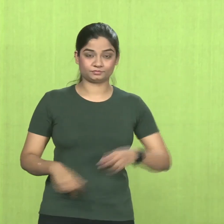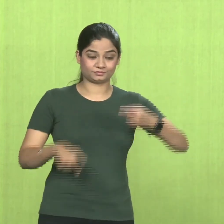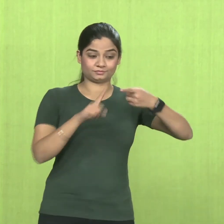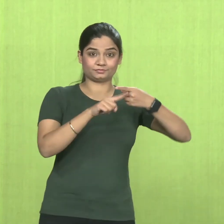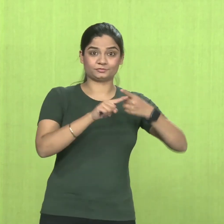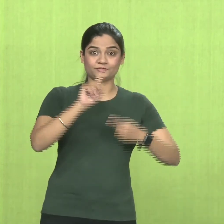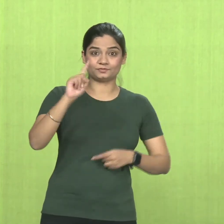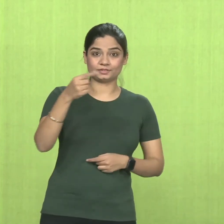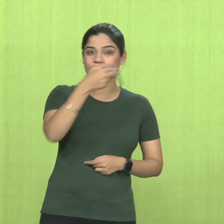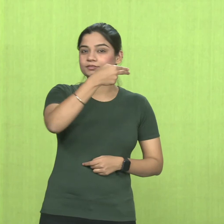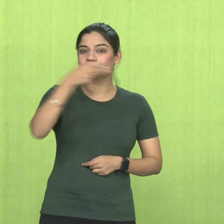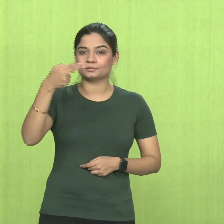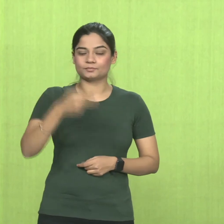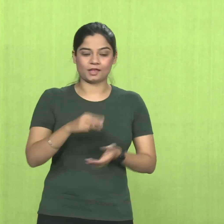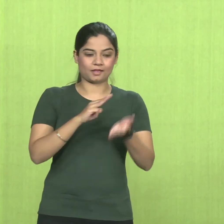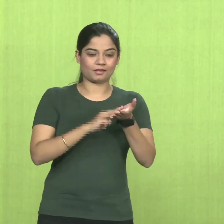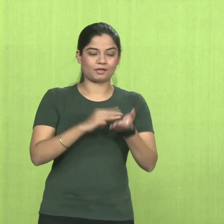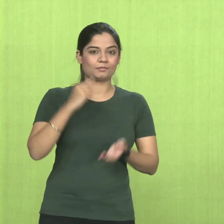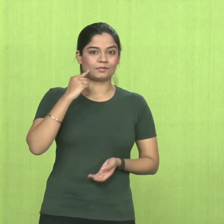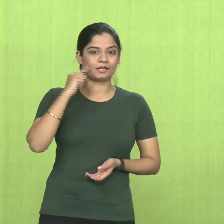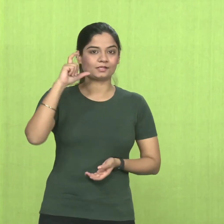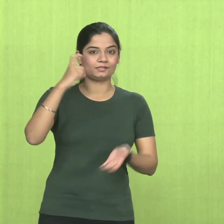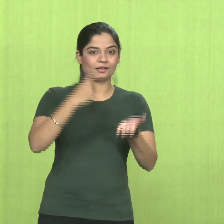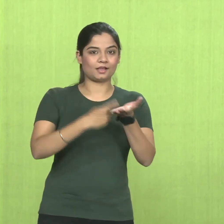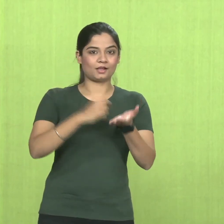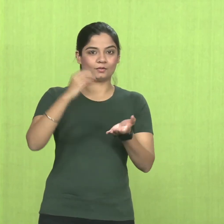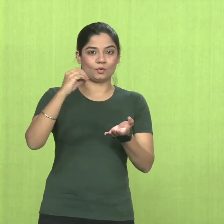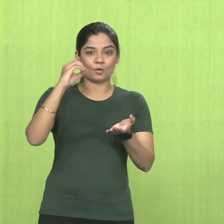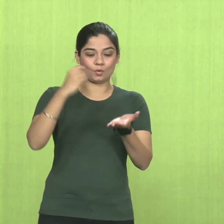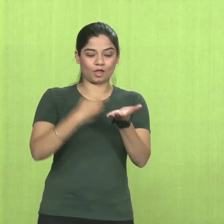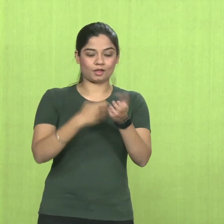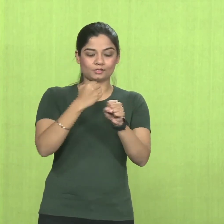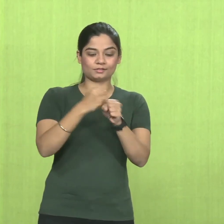The first reason is microorganisms.